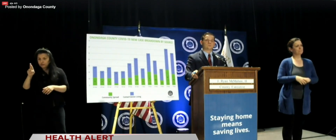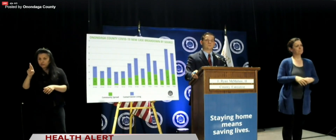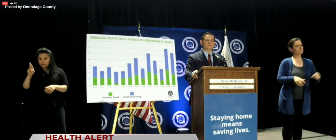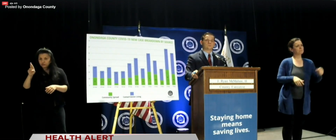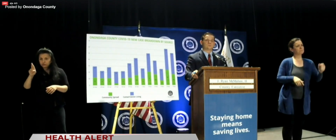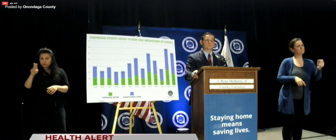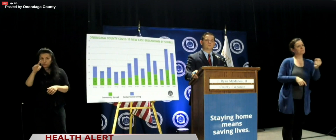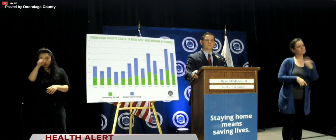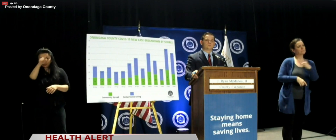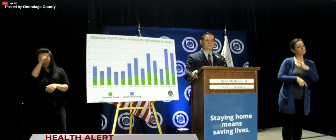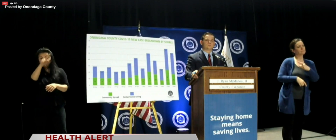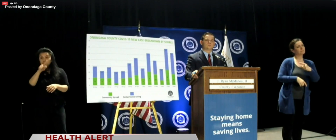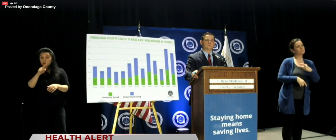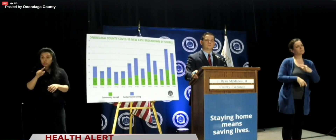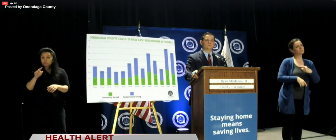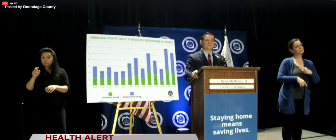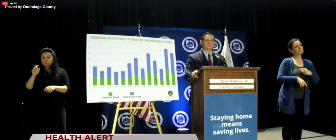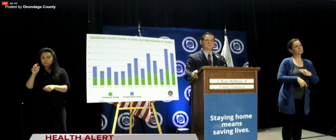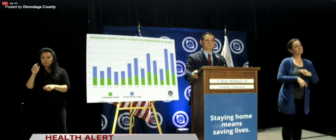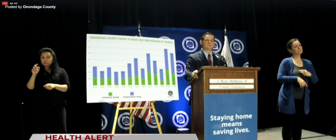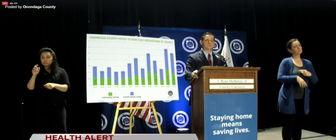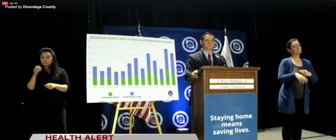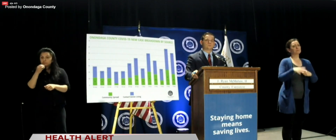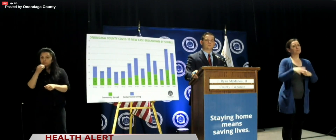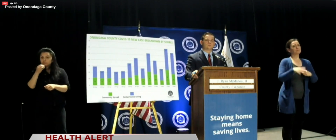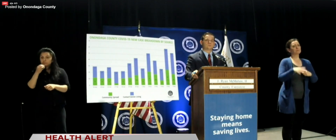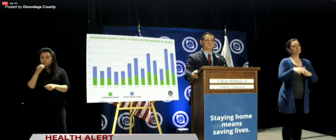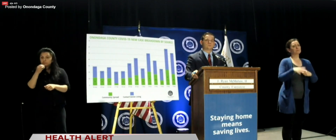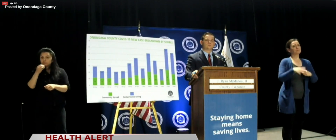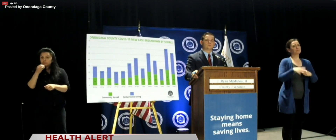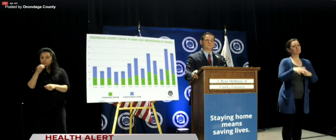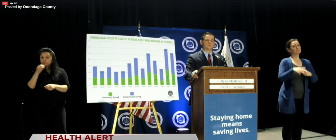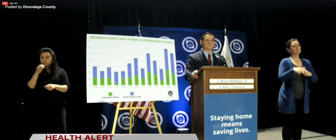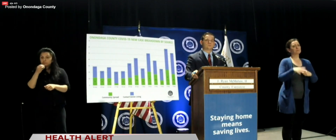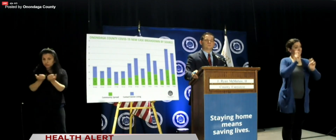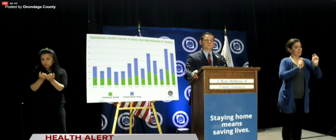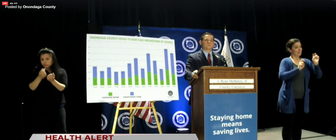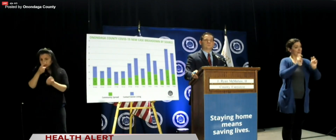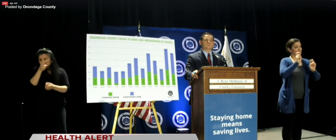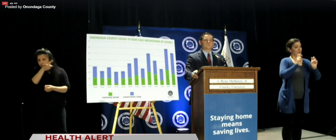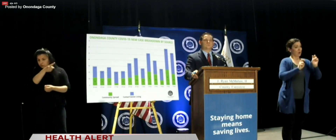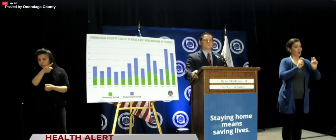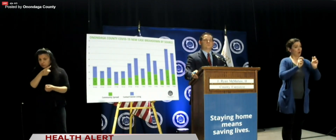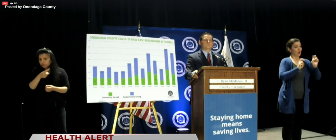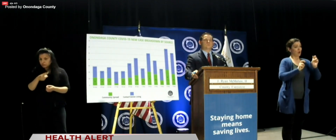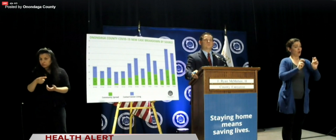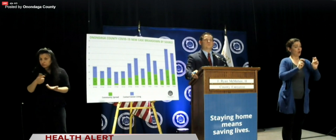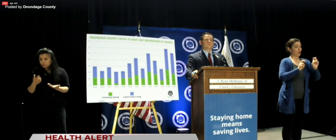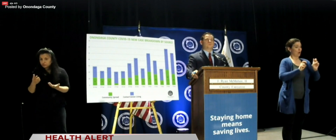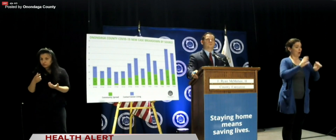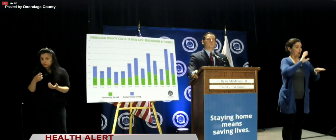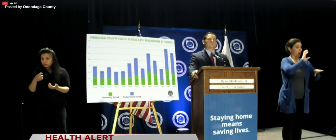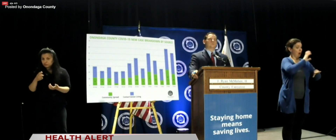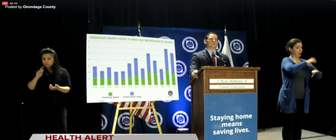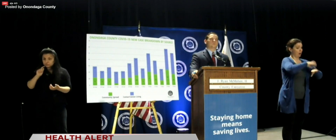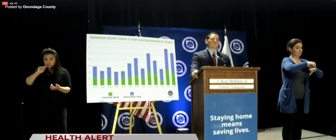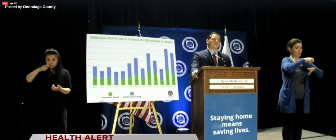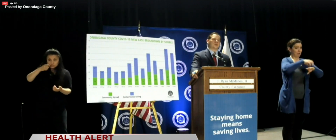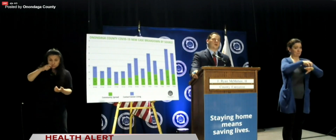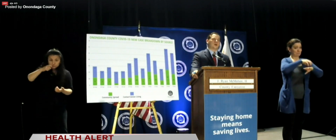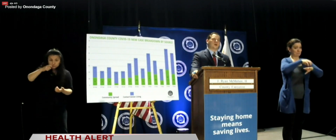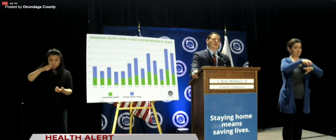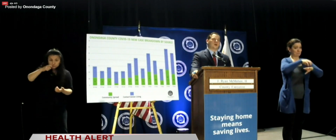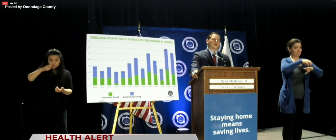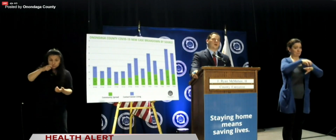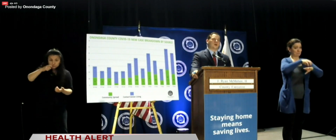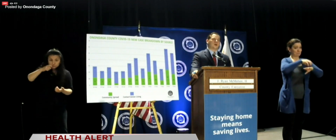to the idea of potentially offering volunteer testing there as well while everyone's lined up? No,